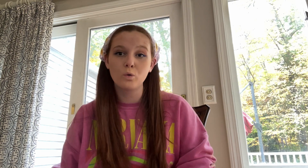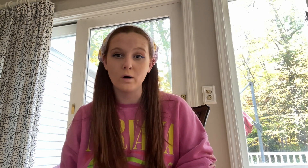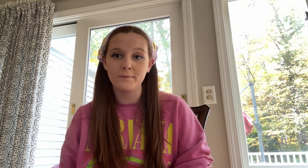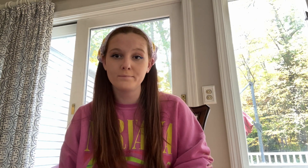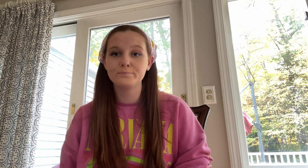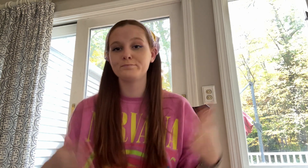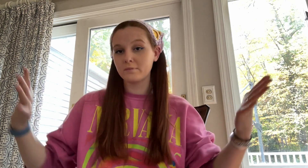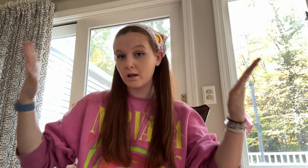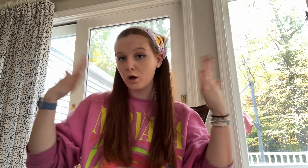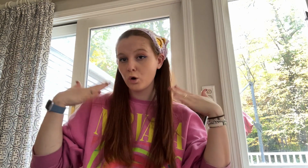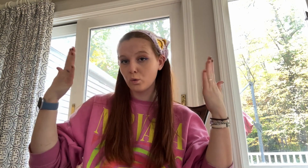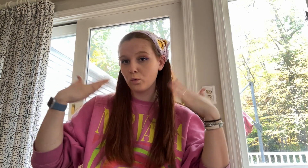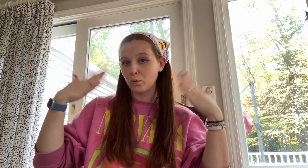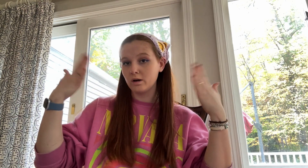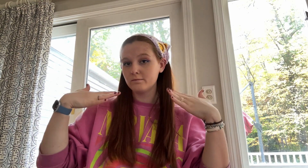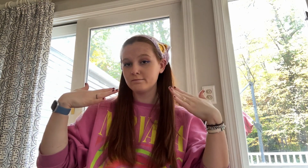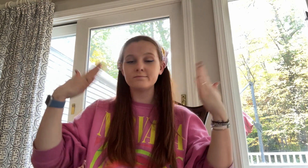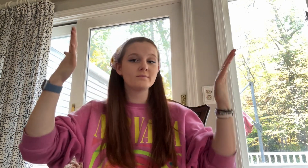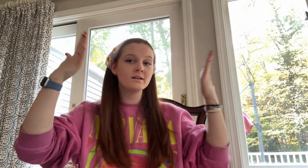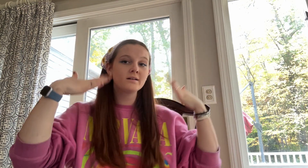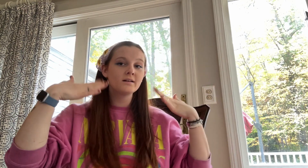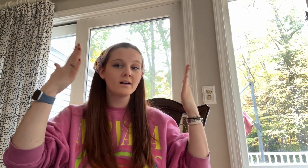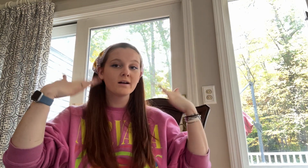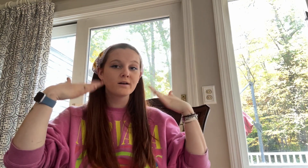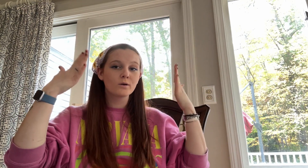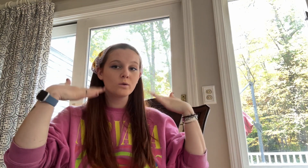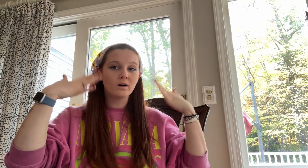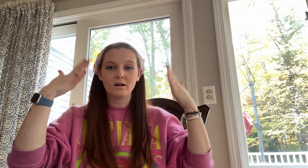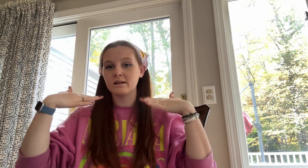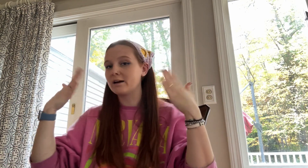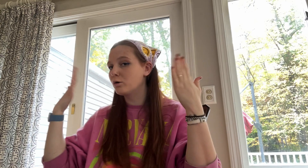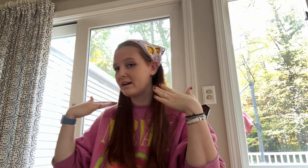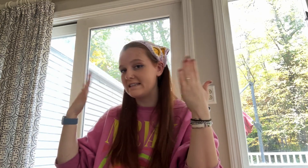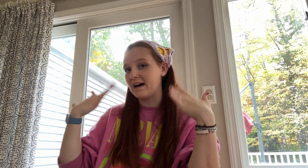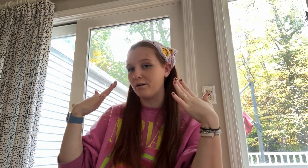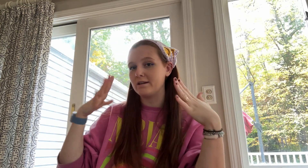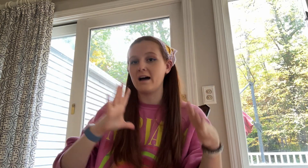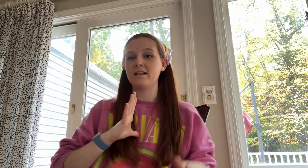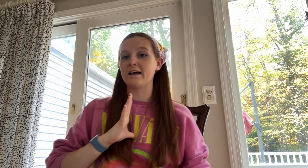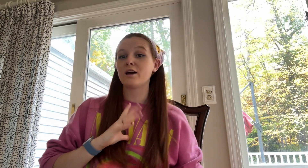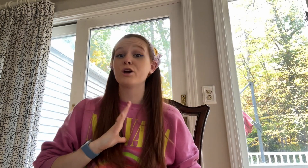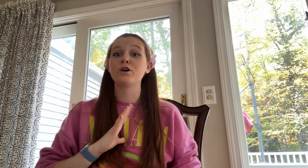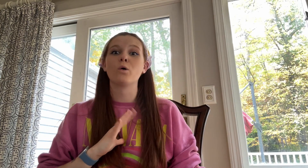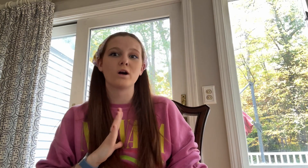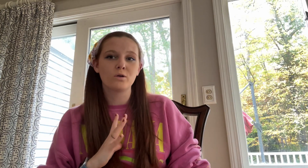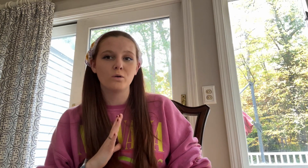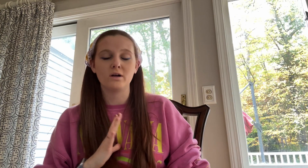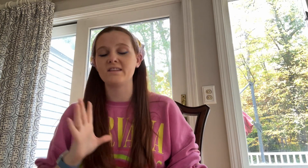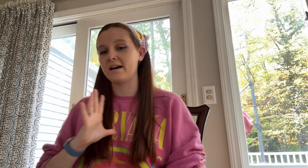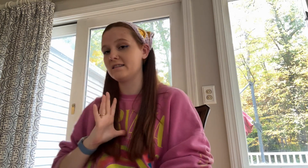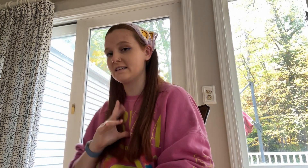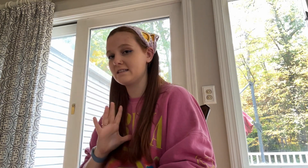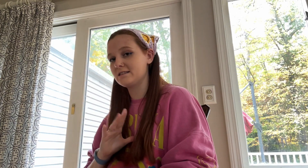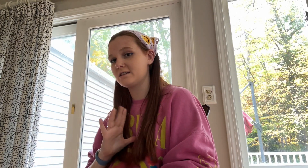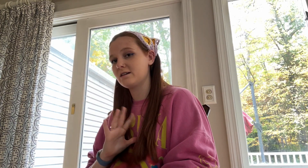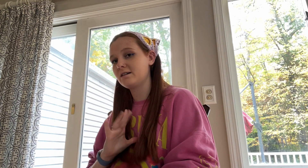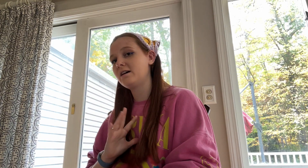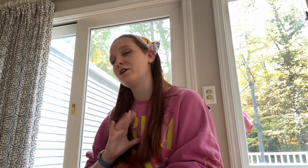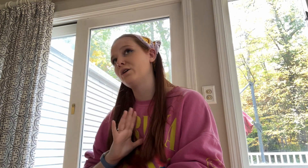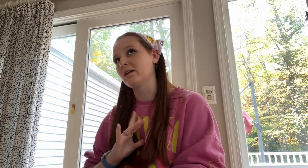Cool. Cool. Cool. Like cooling down, not like you're cool. You're like